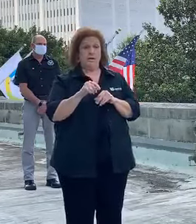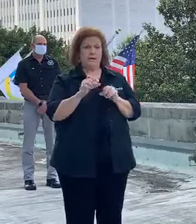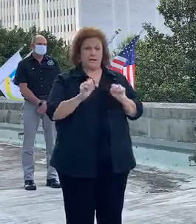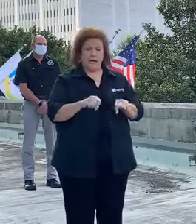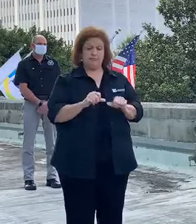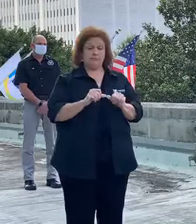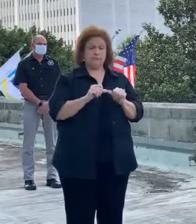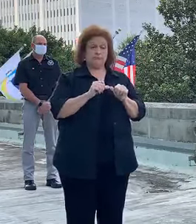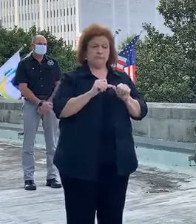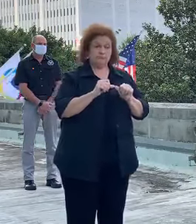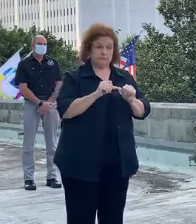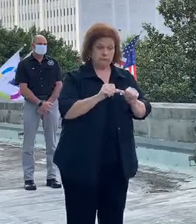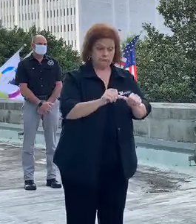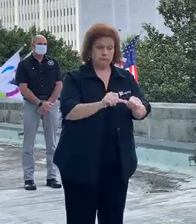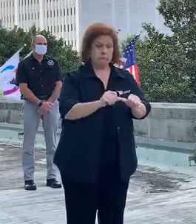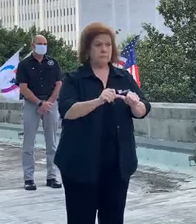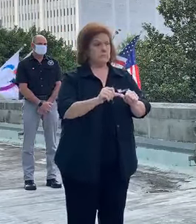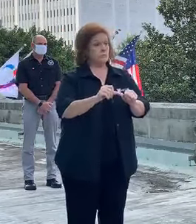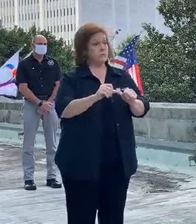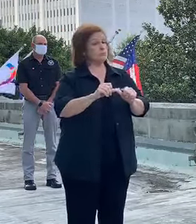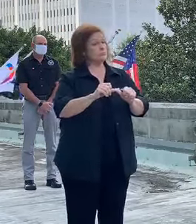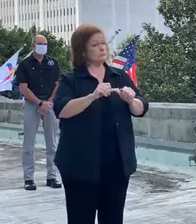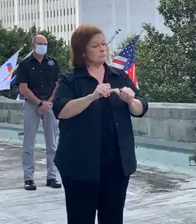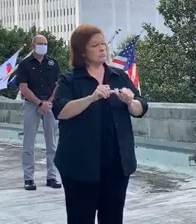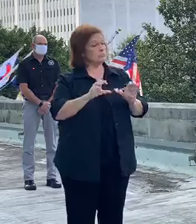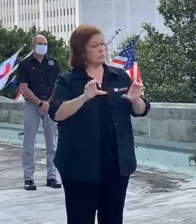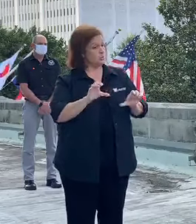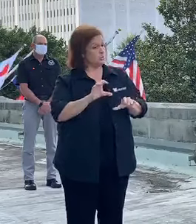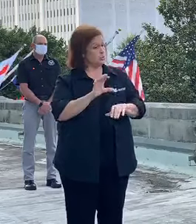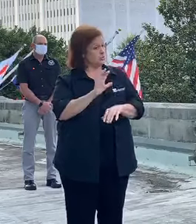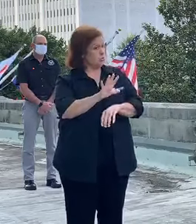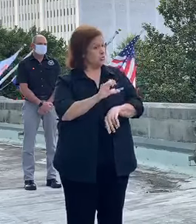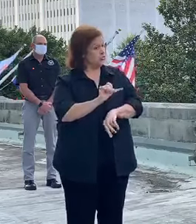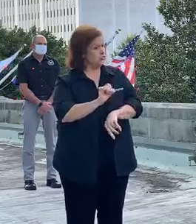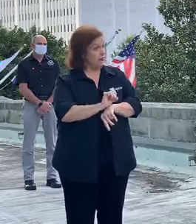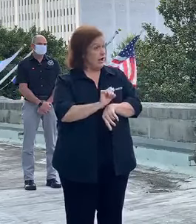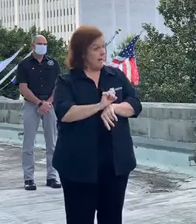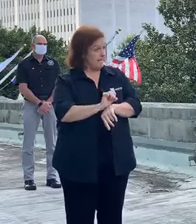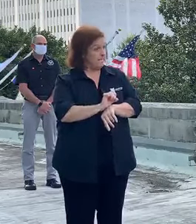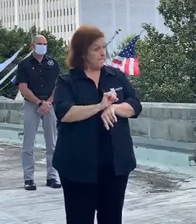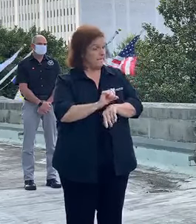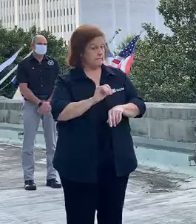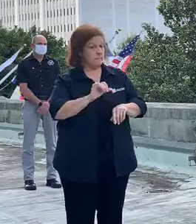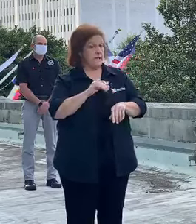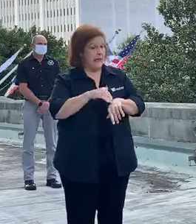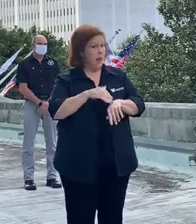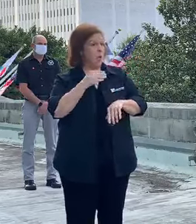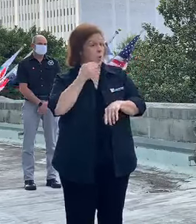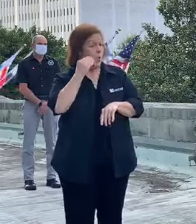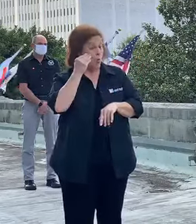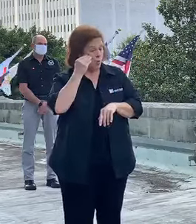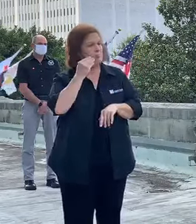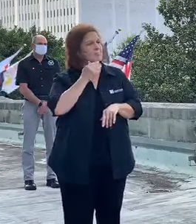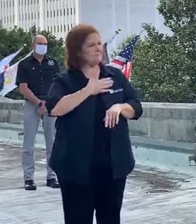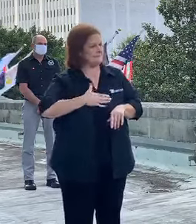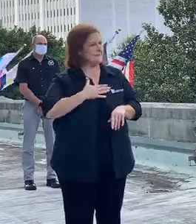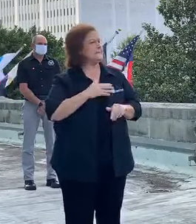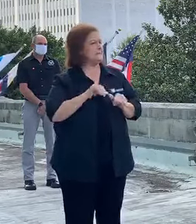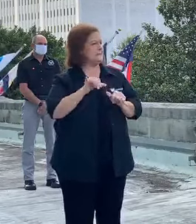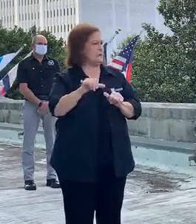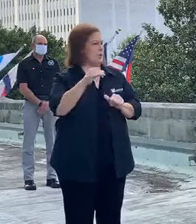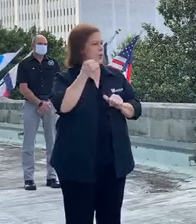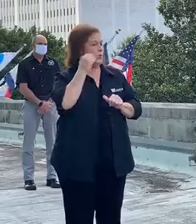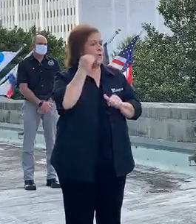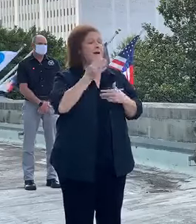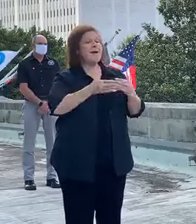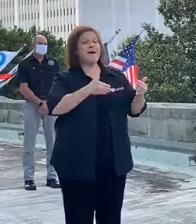livelihood and do your job at home, you should continue to do that. Even if you could go into